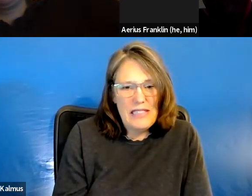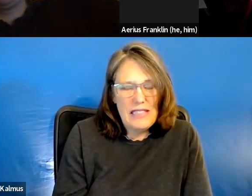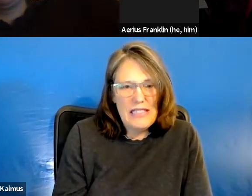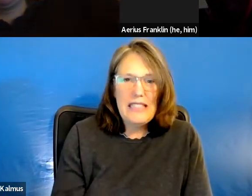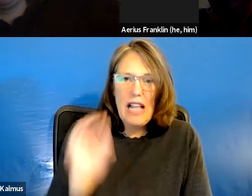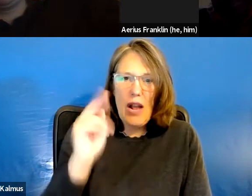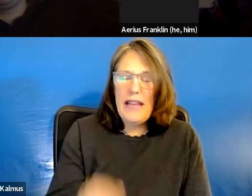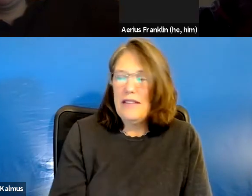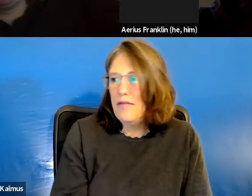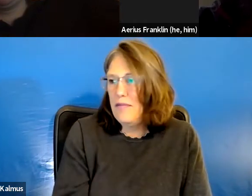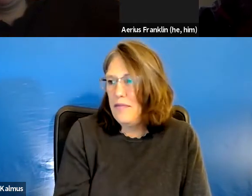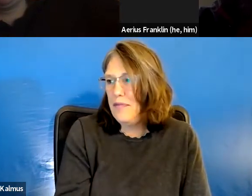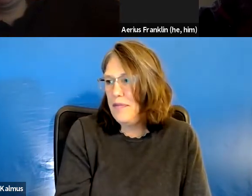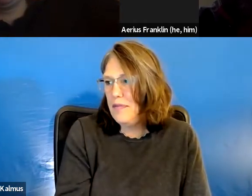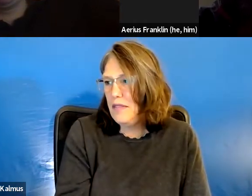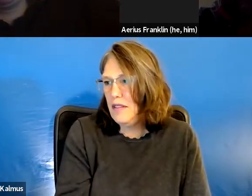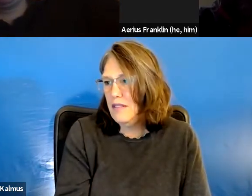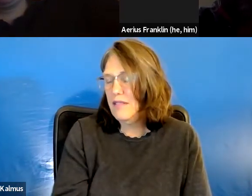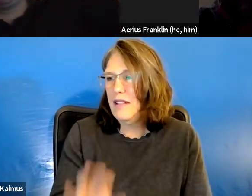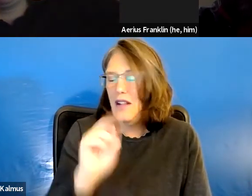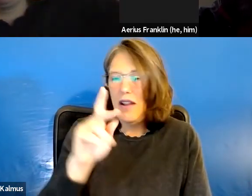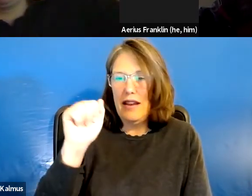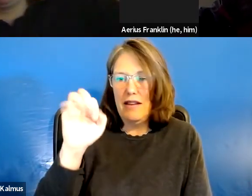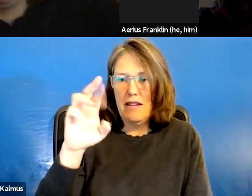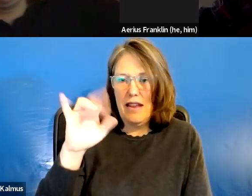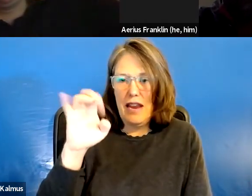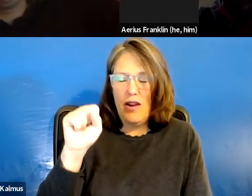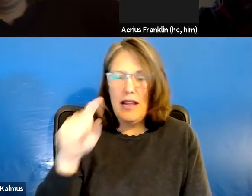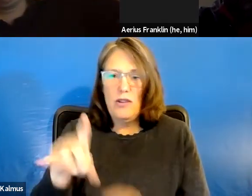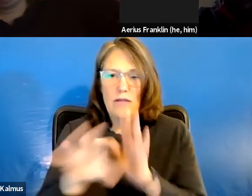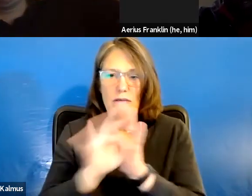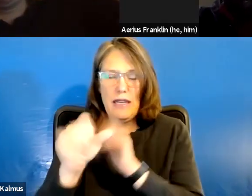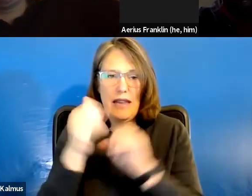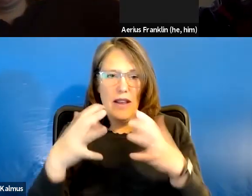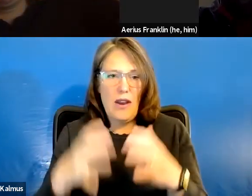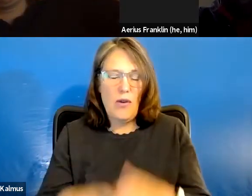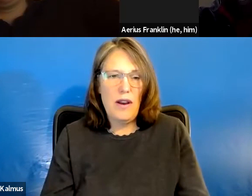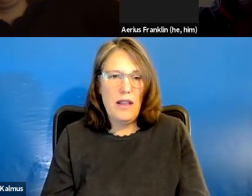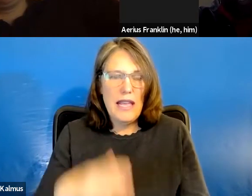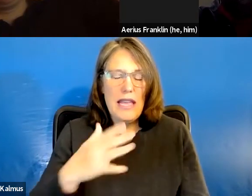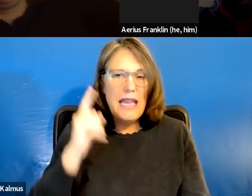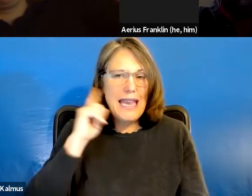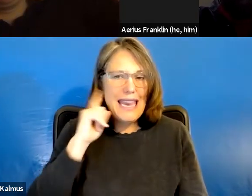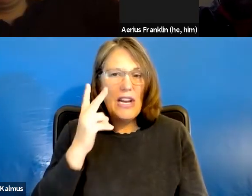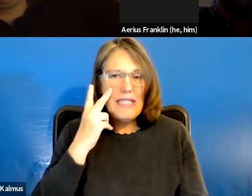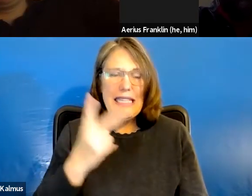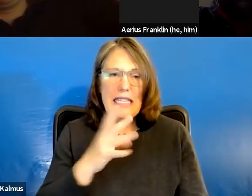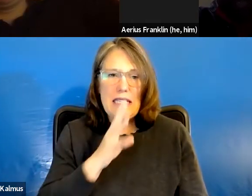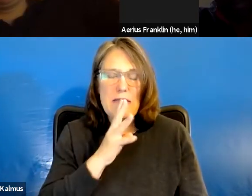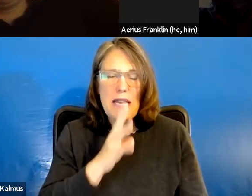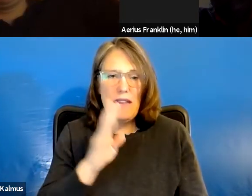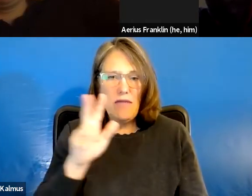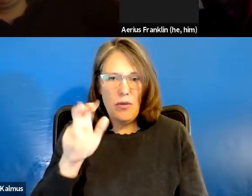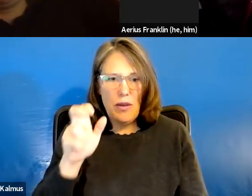All righty. All right, Arius, you get to pick another category. Hear, see, speak for